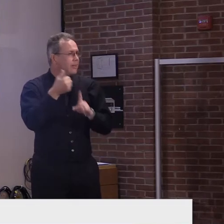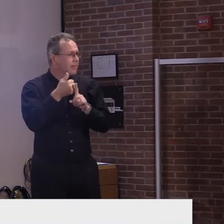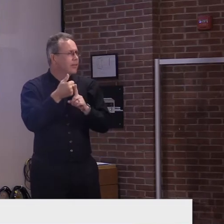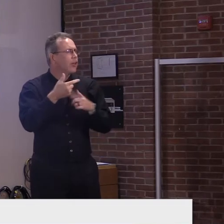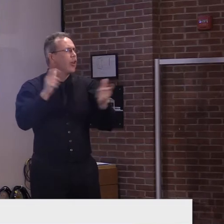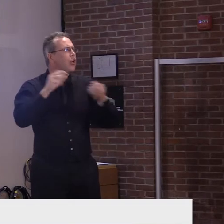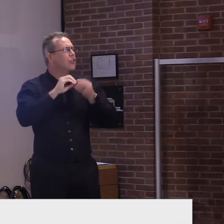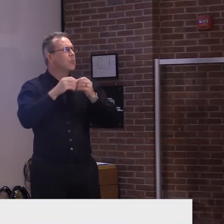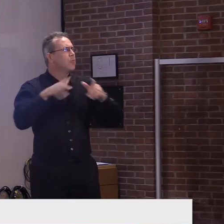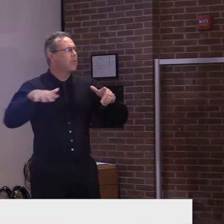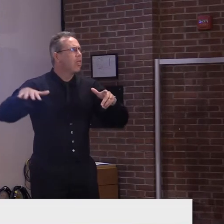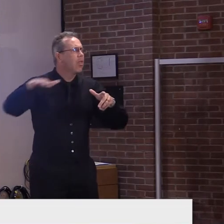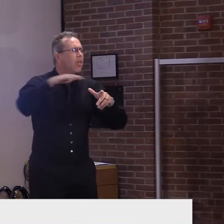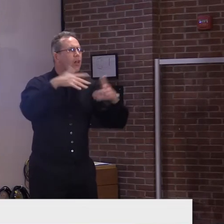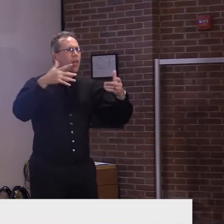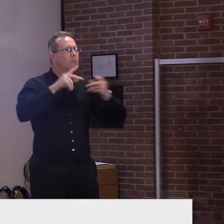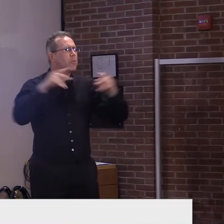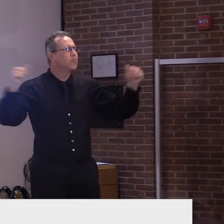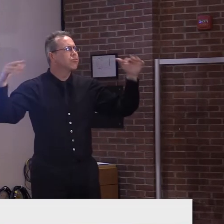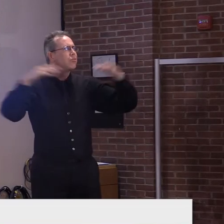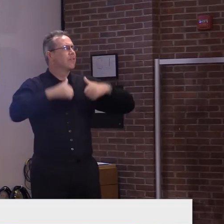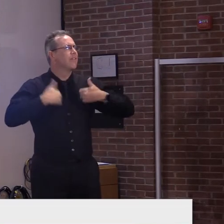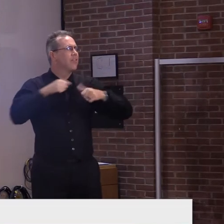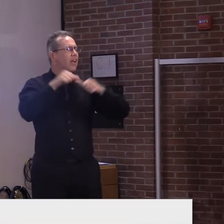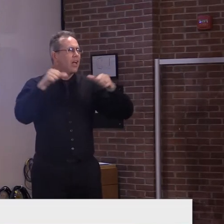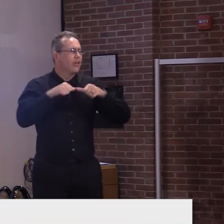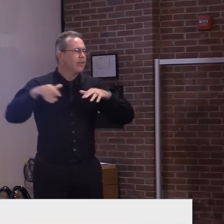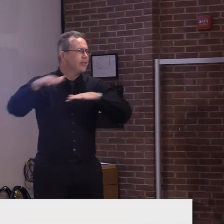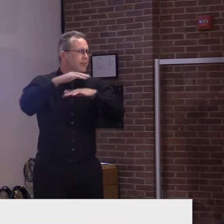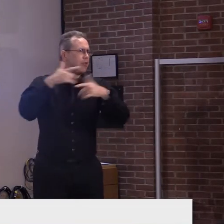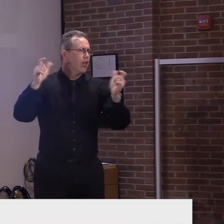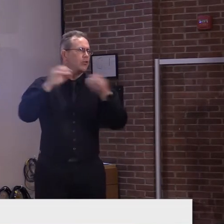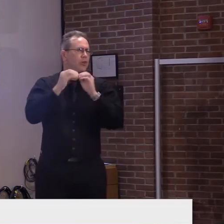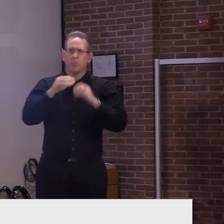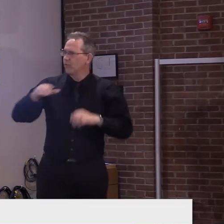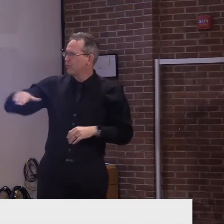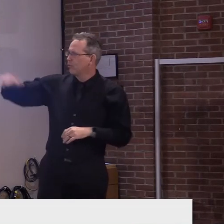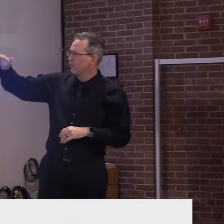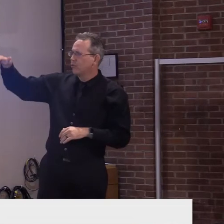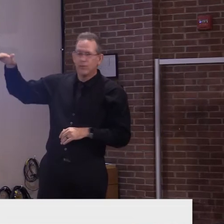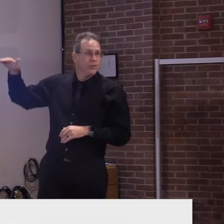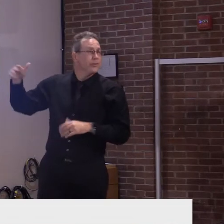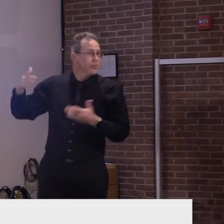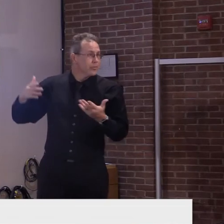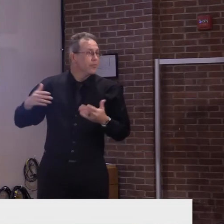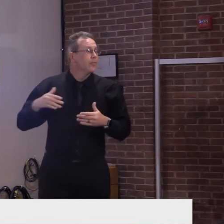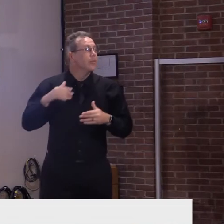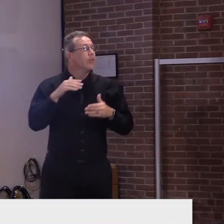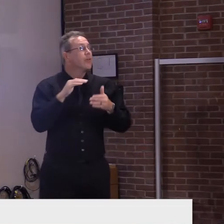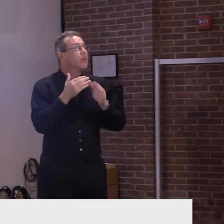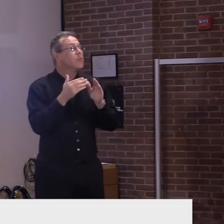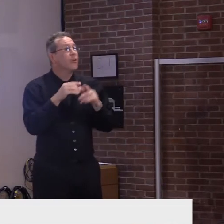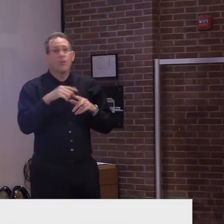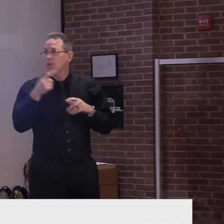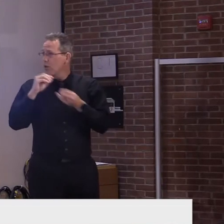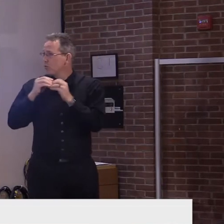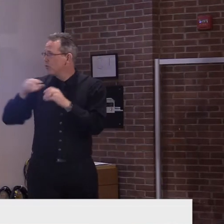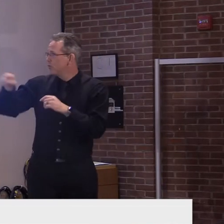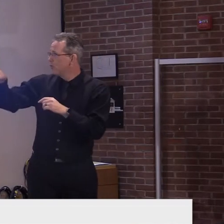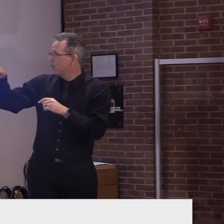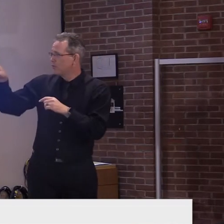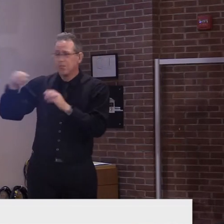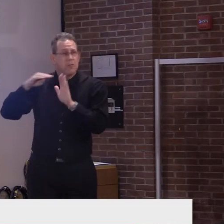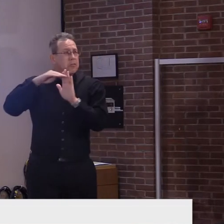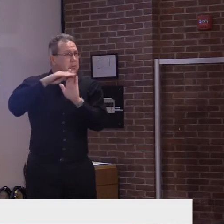largest share of cases in the state. But look at their trend. That's the thing that is the most important. You see that the cases started